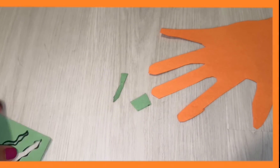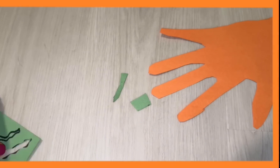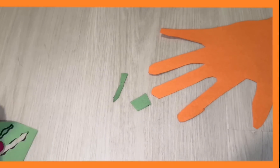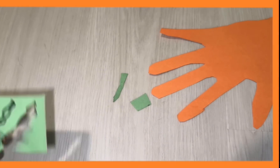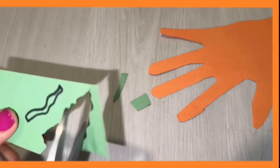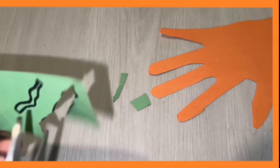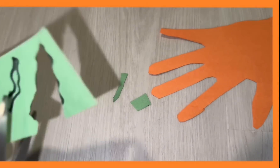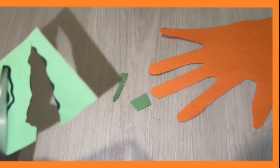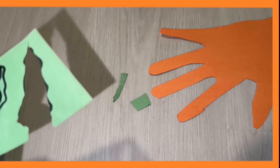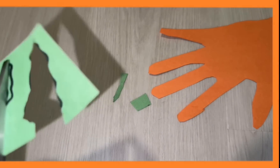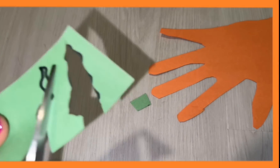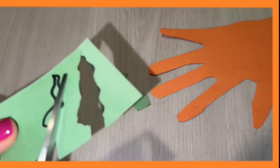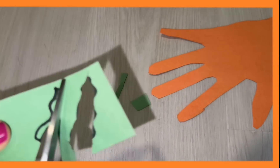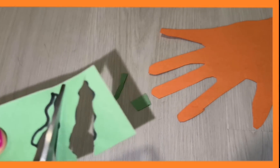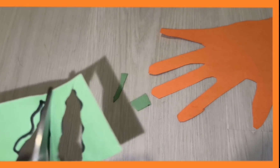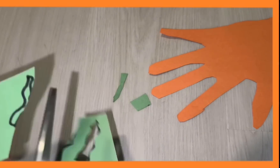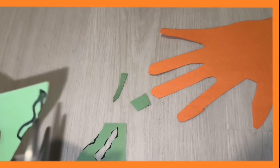Okay, let's do another one.